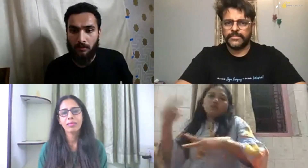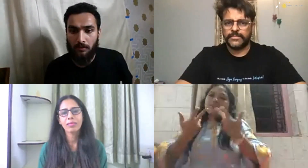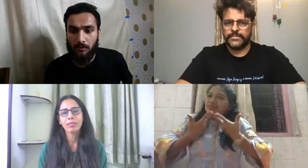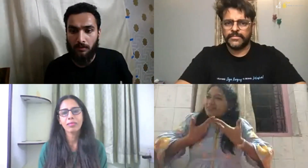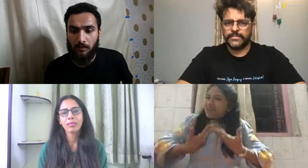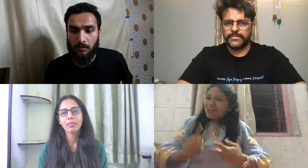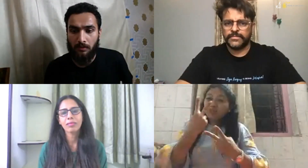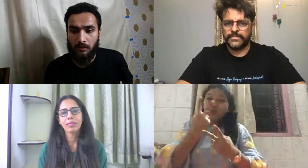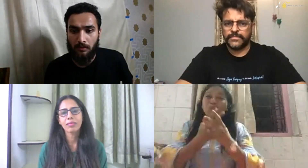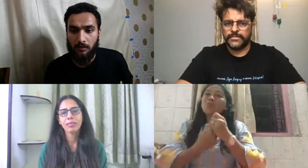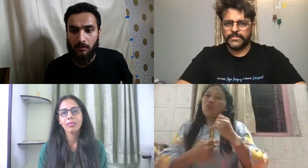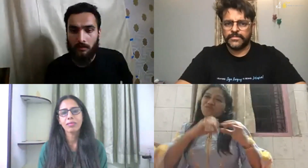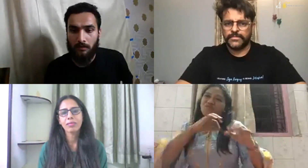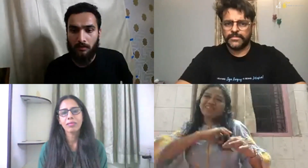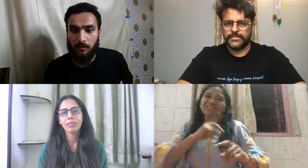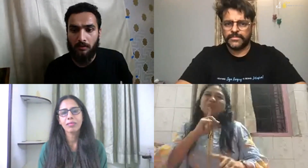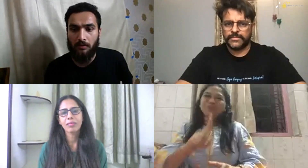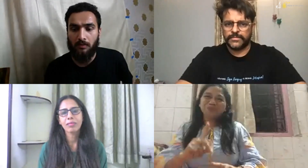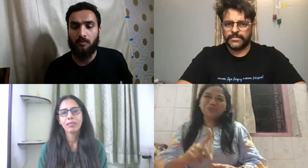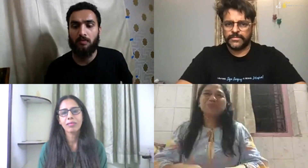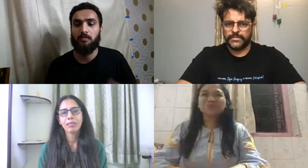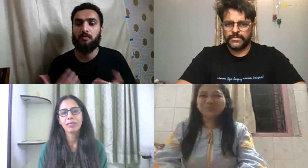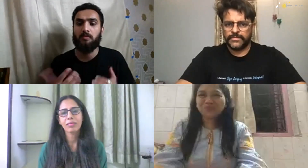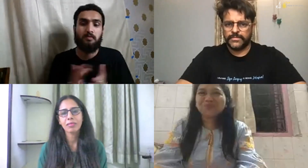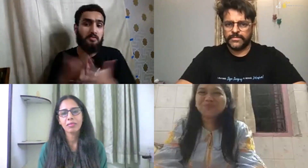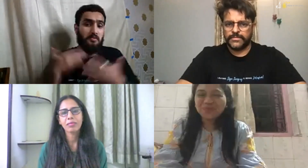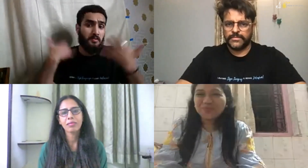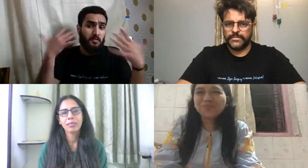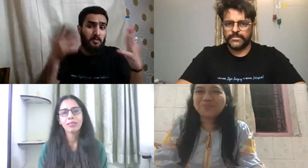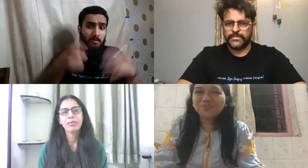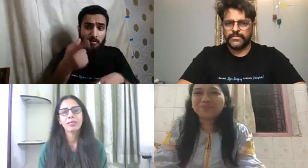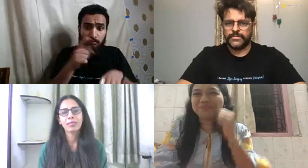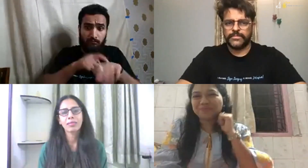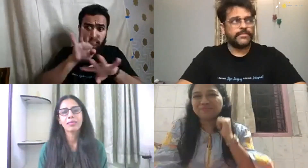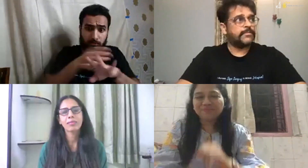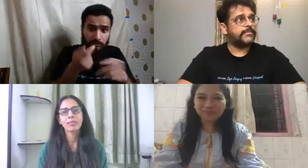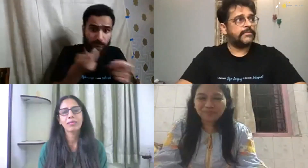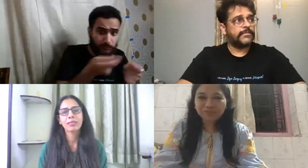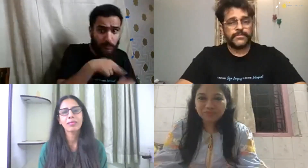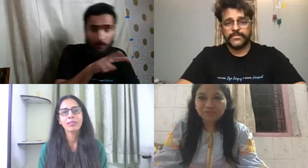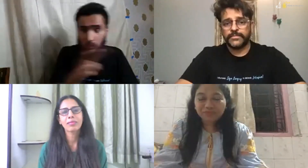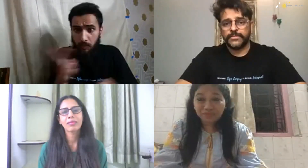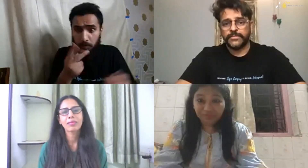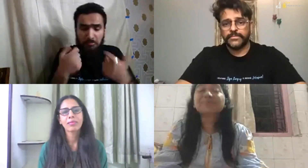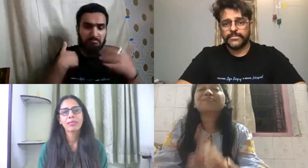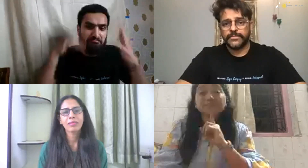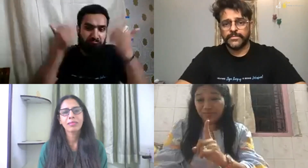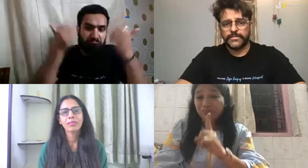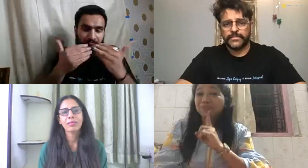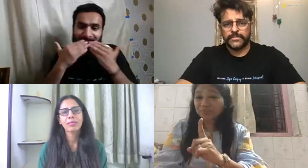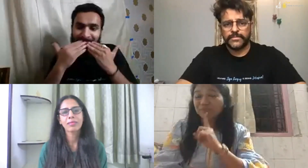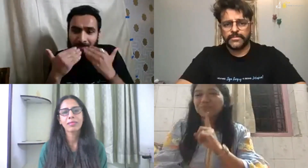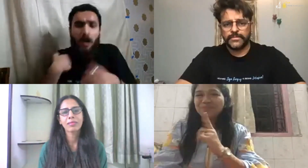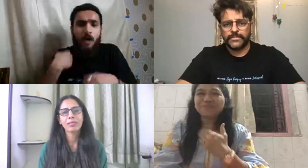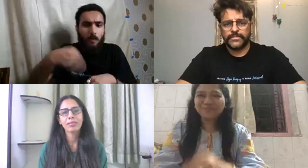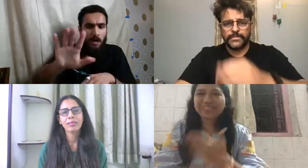I will give 2 hours to my mehendi works, because I have to do hard work and I have to manage. Wow, wow, the kind of